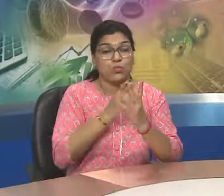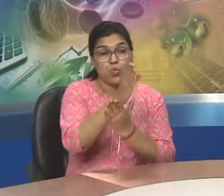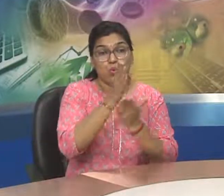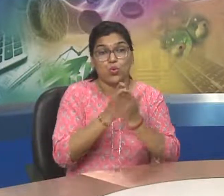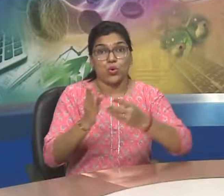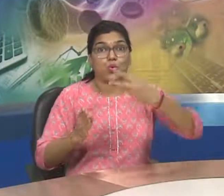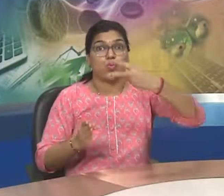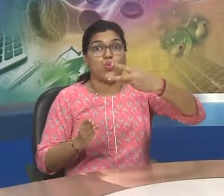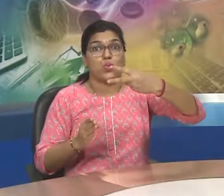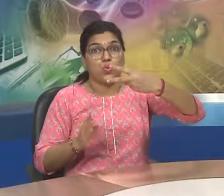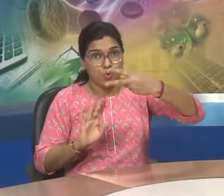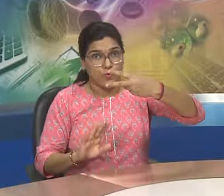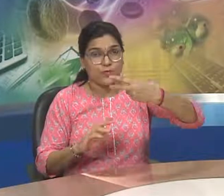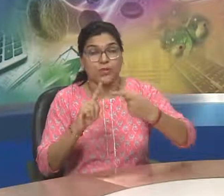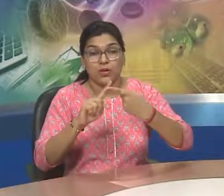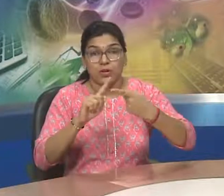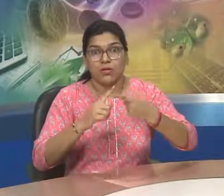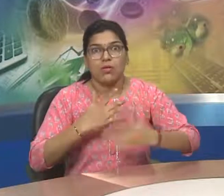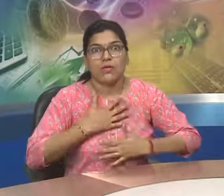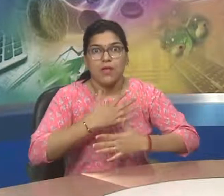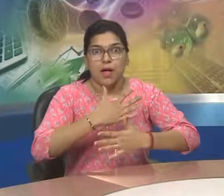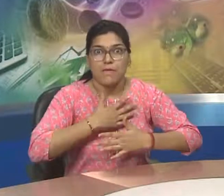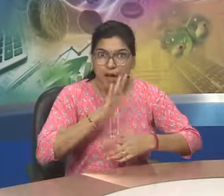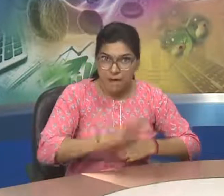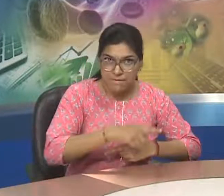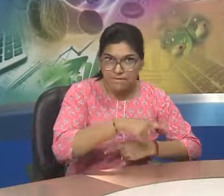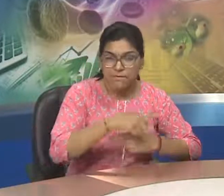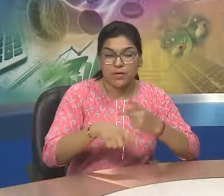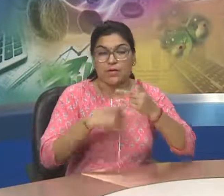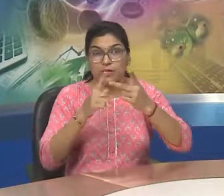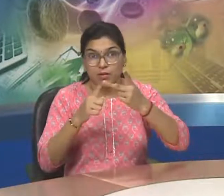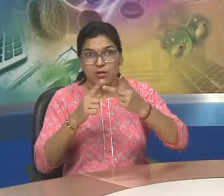component, which are listed as